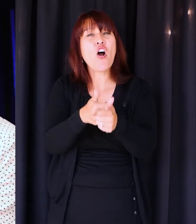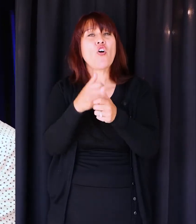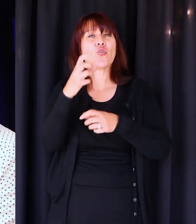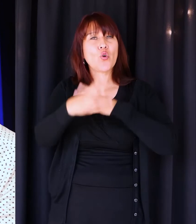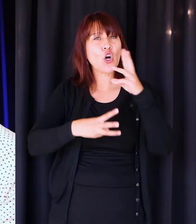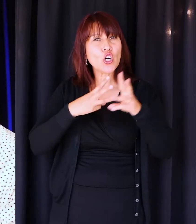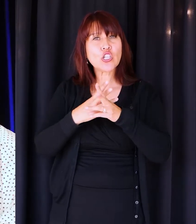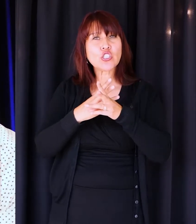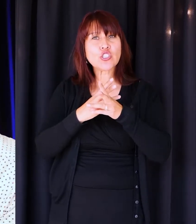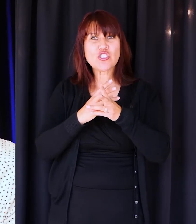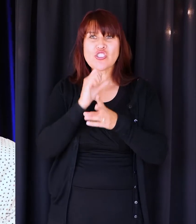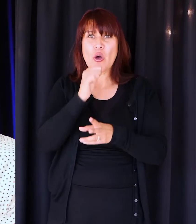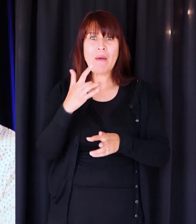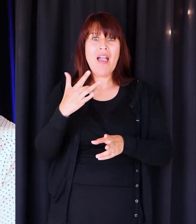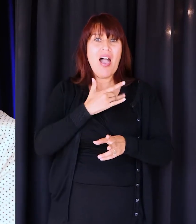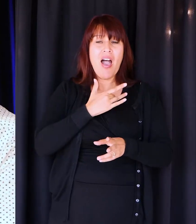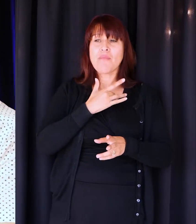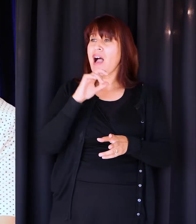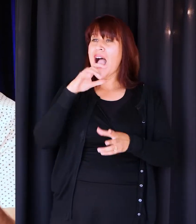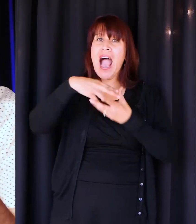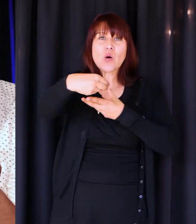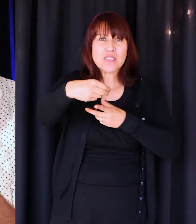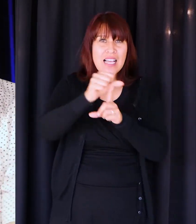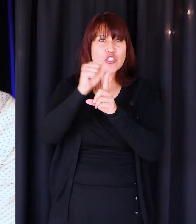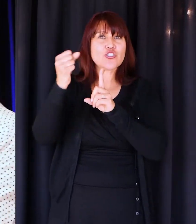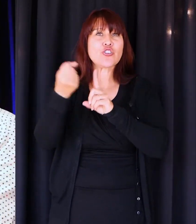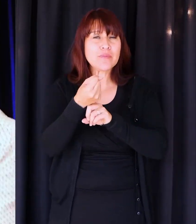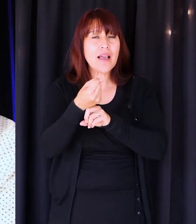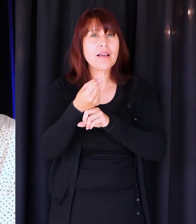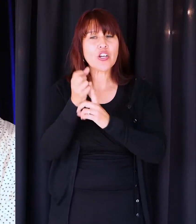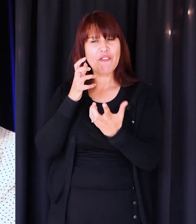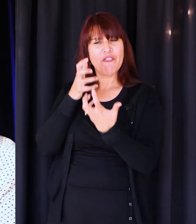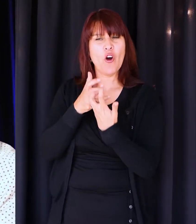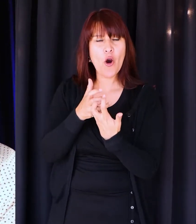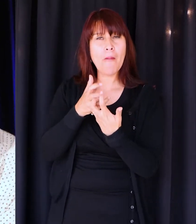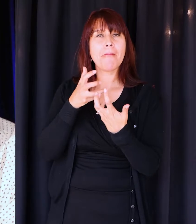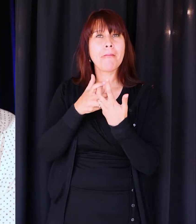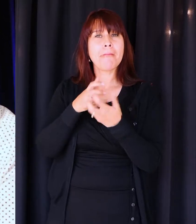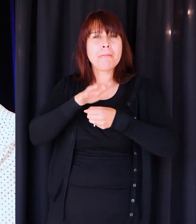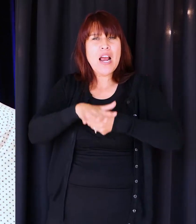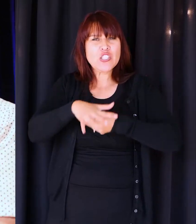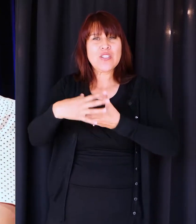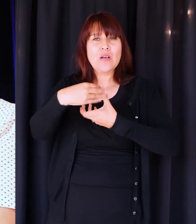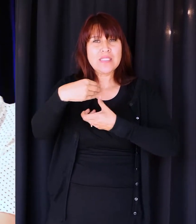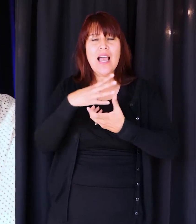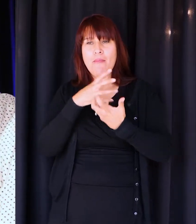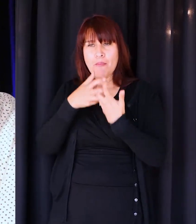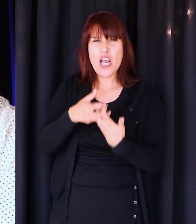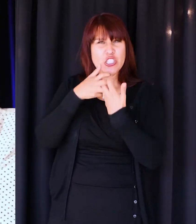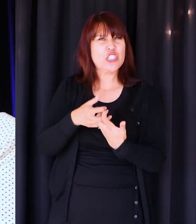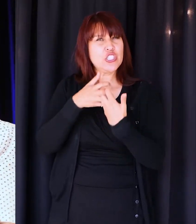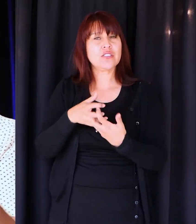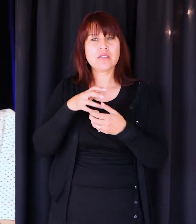moved by outside circumstances. That's what conform means. It means things on the outside, pressures on the outside, crisis